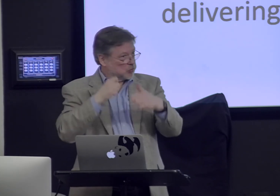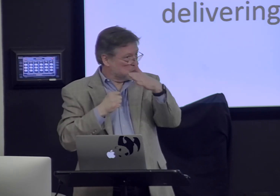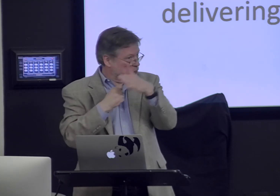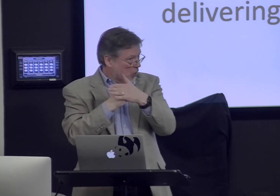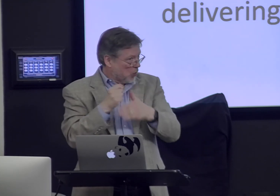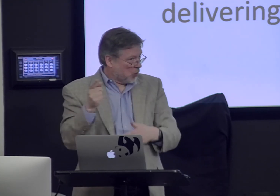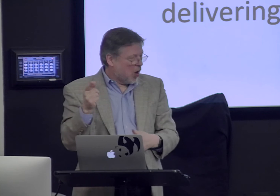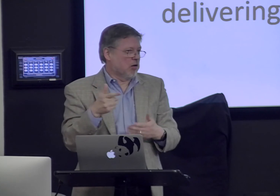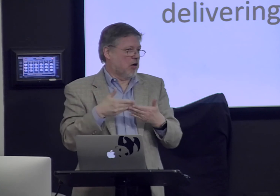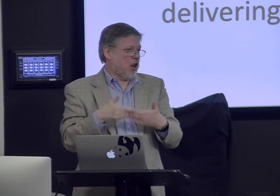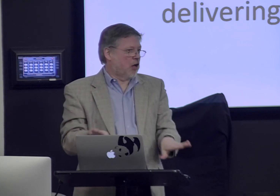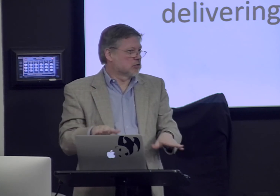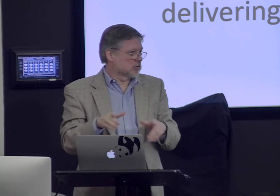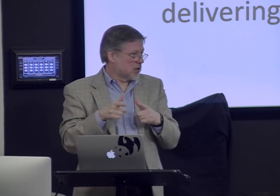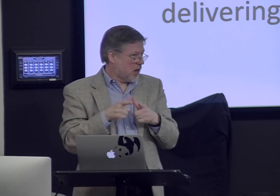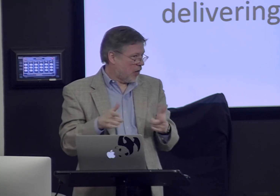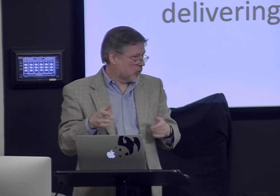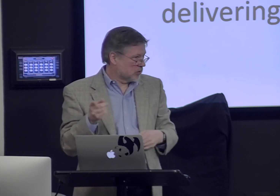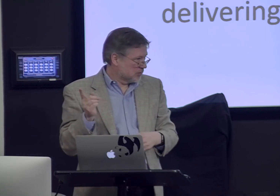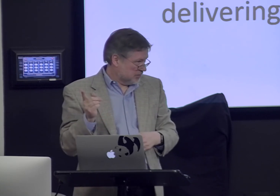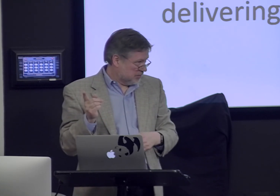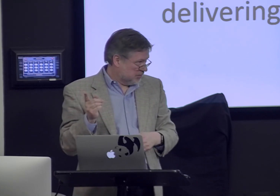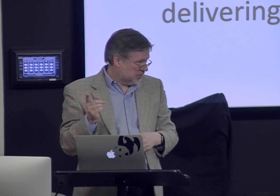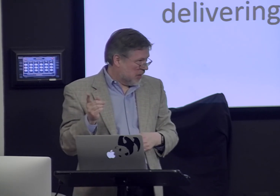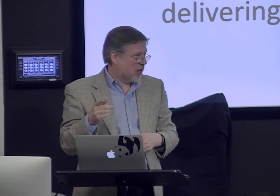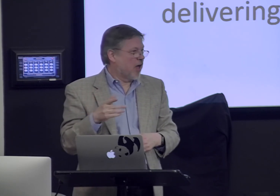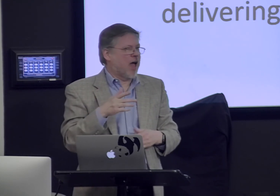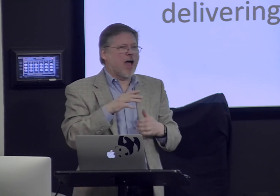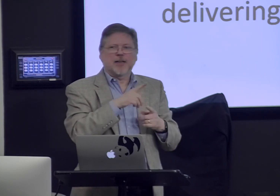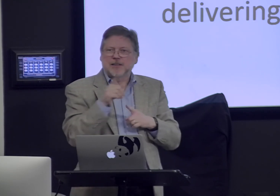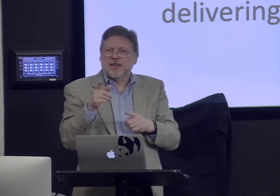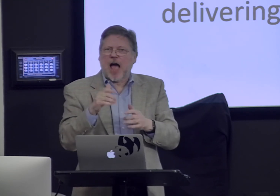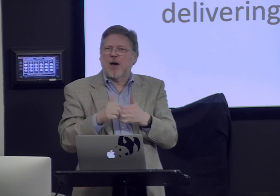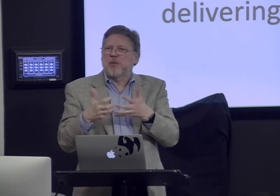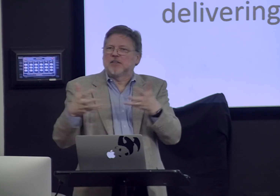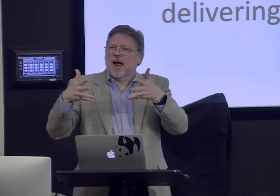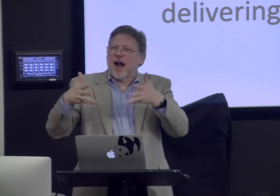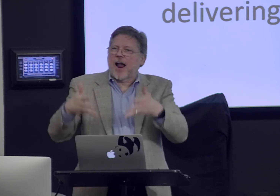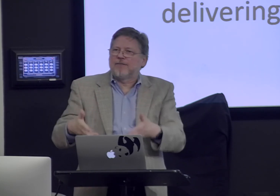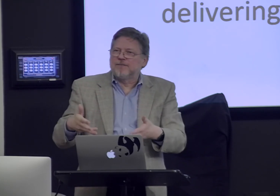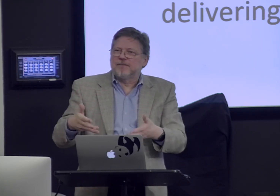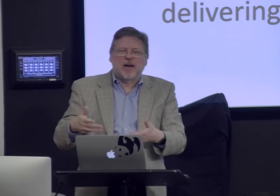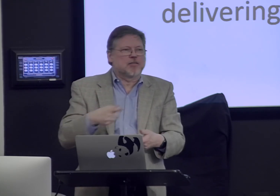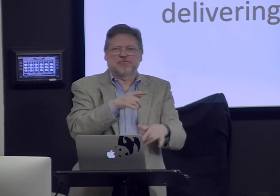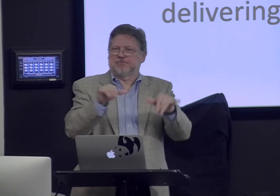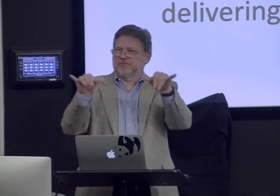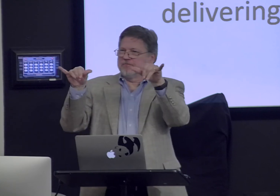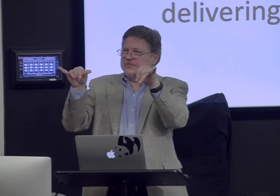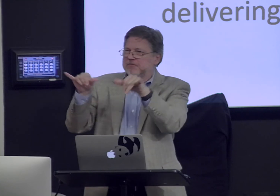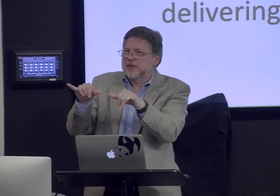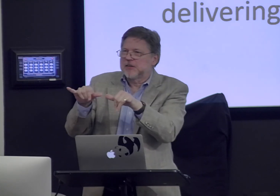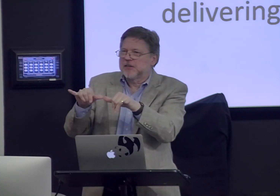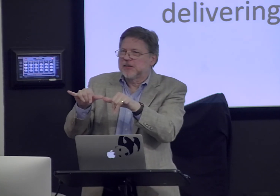age, our minds, our cognitive capacities change, not only because of aging, but because of things that happen